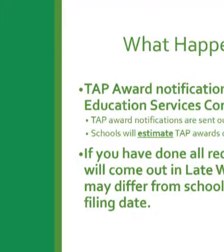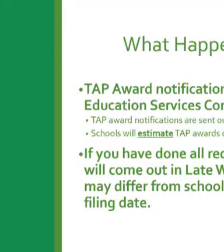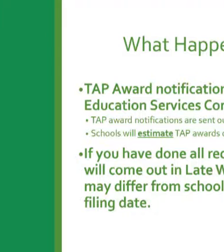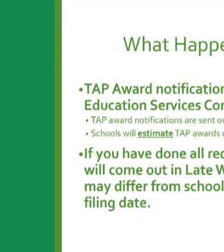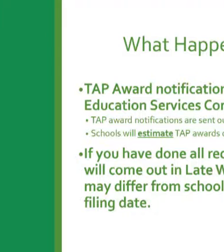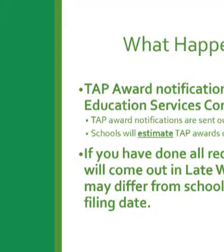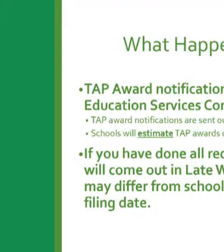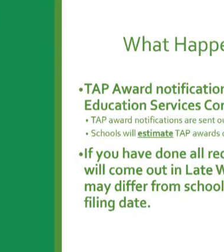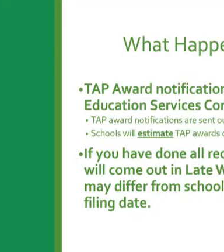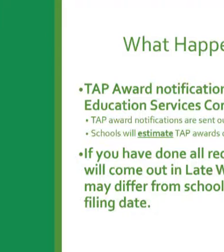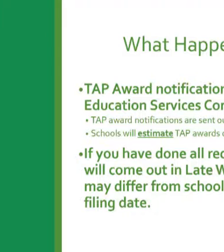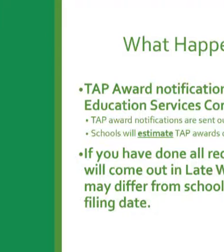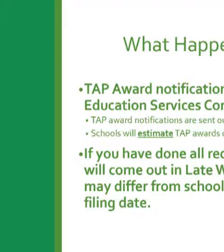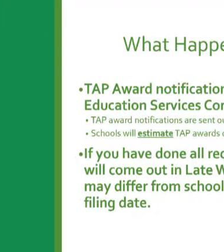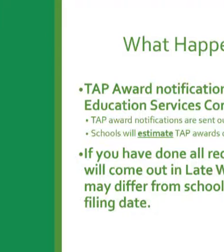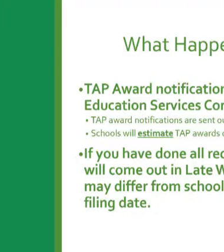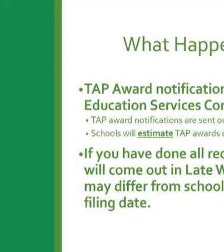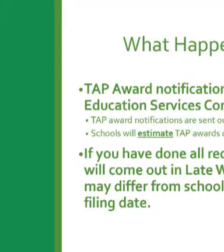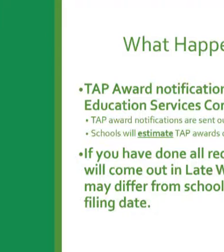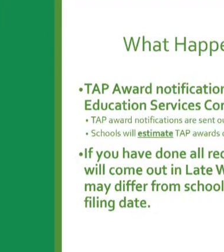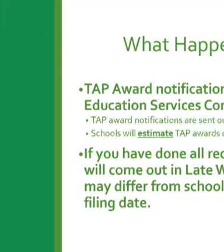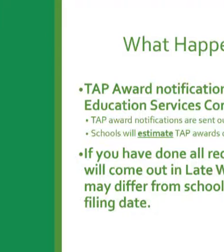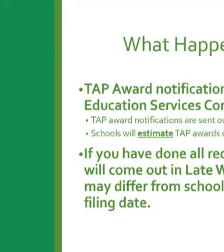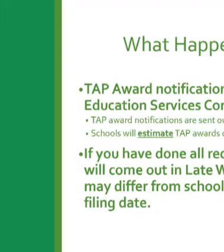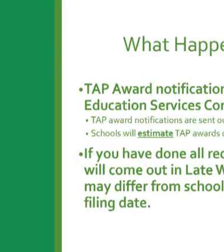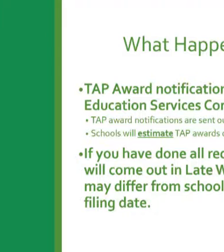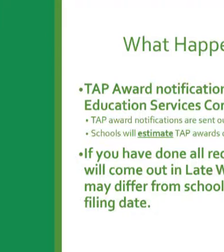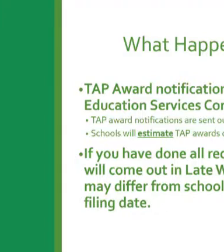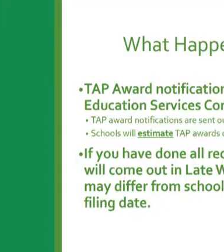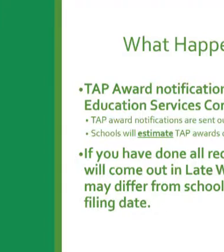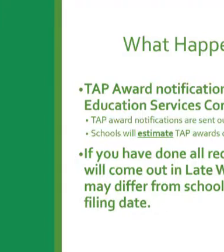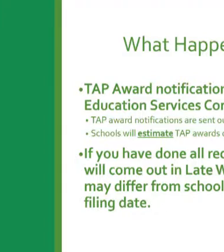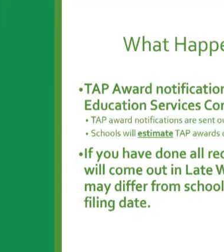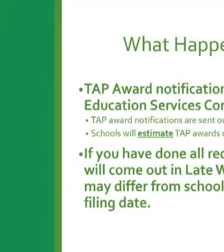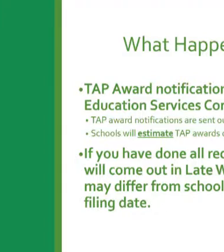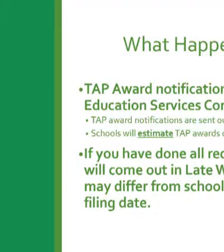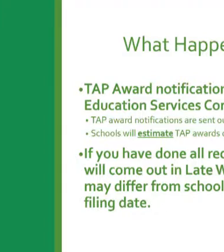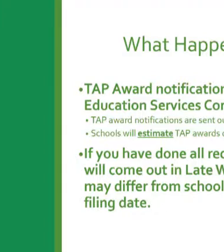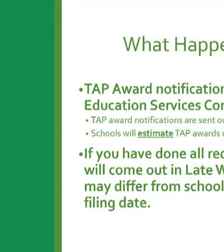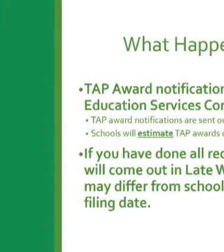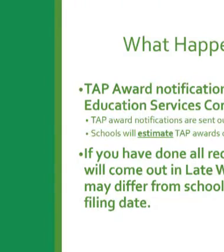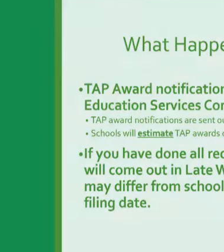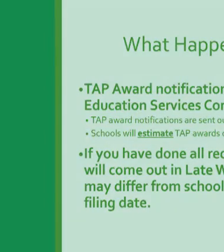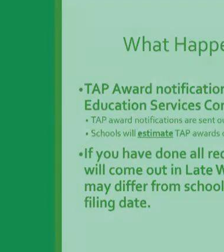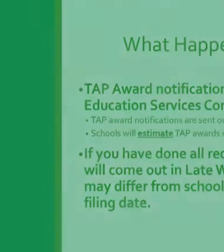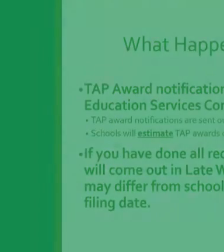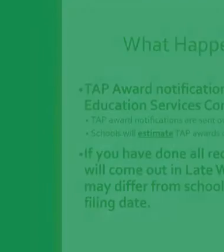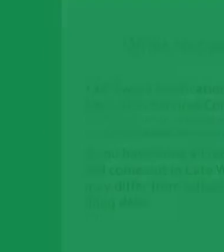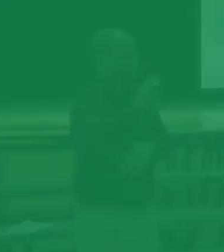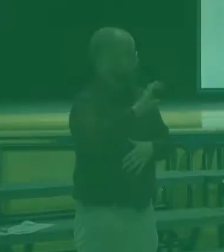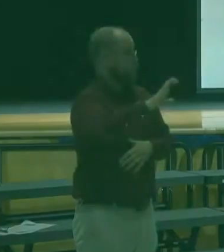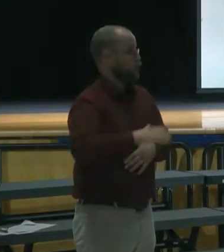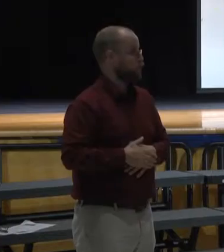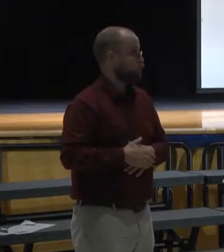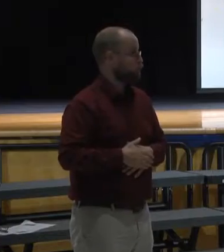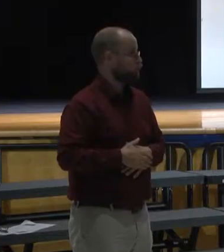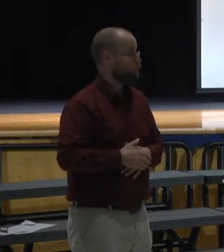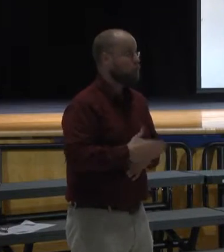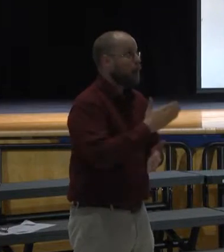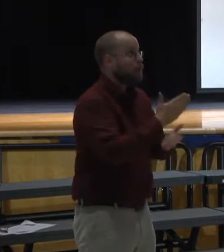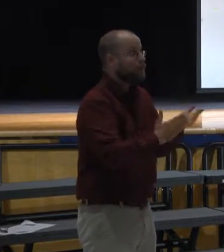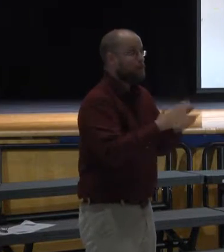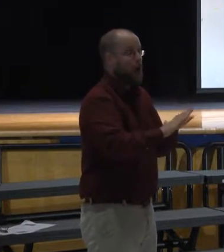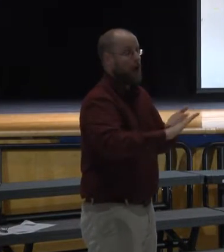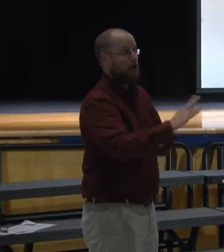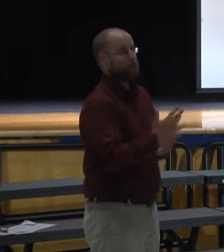now. We're still not sure when we're going to start doing them. Some schools are going to jump early and might start to do them in December. Some might wait till